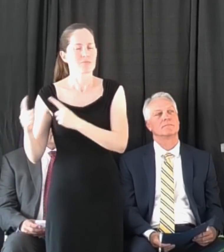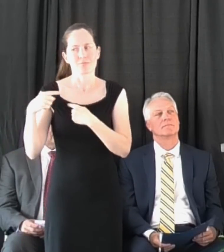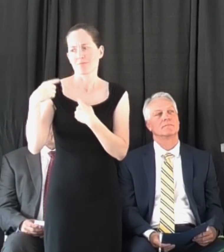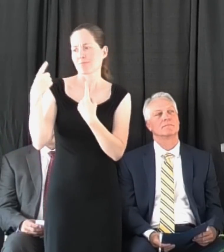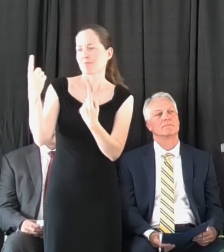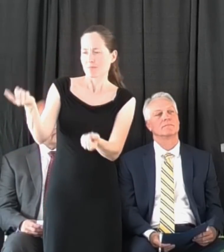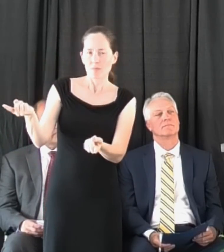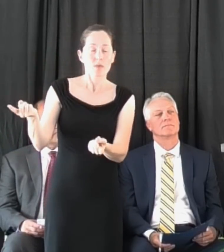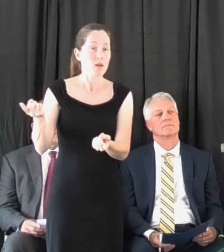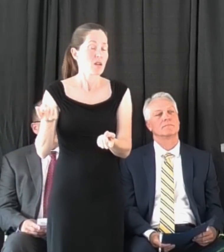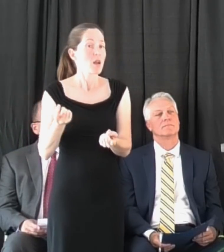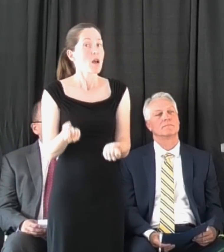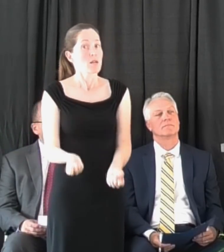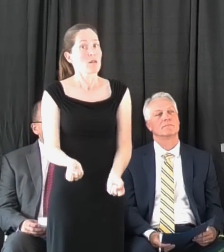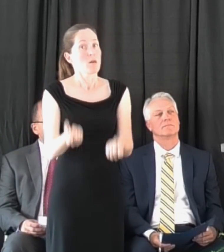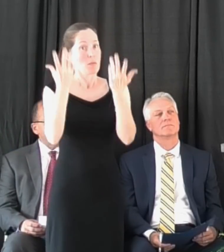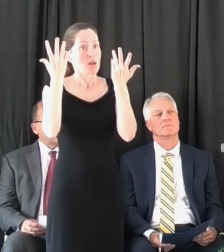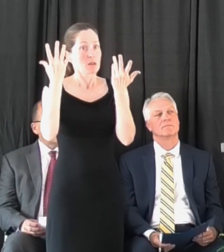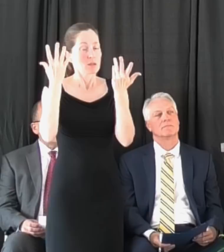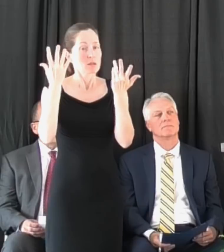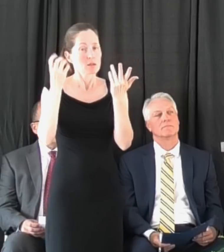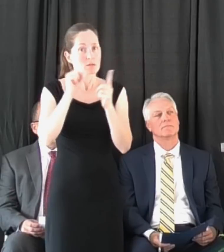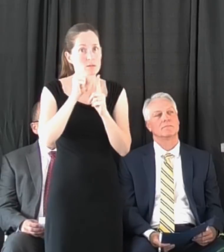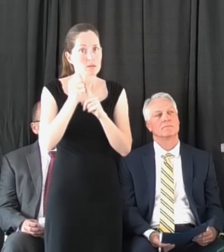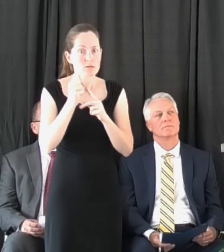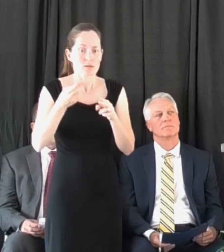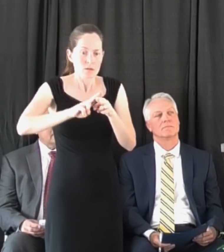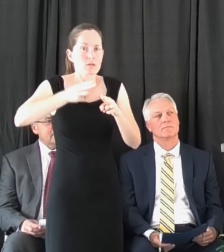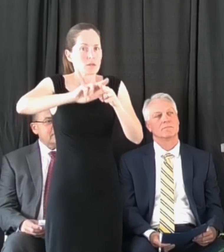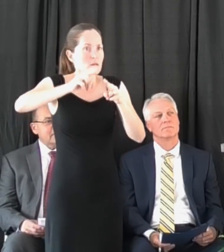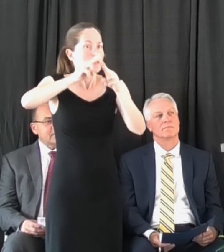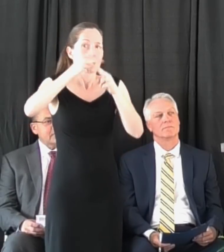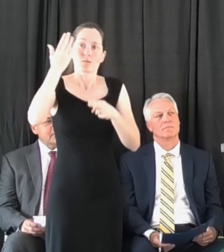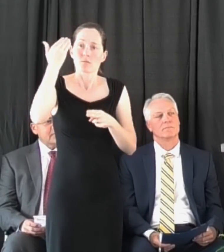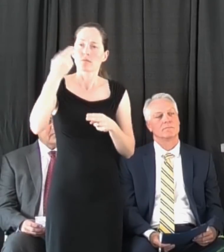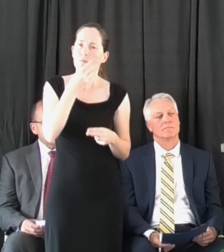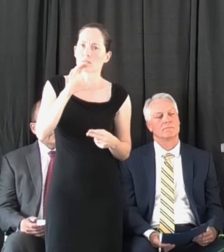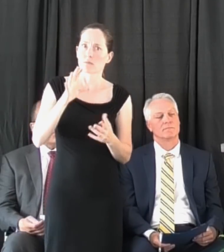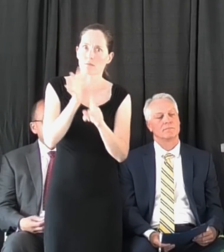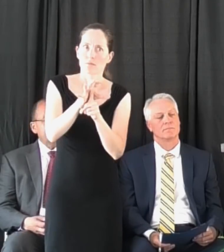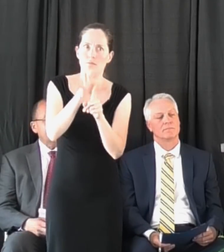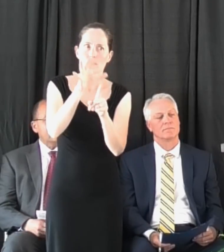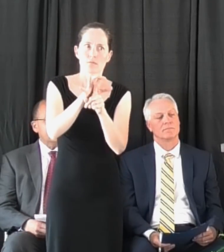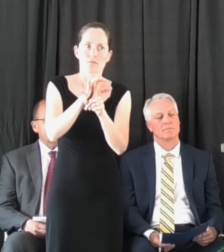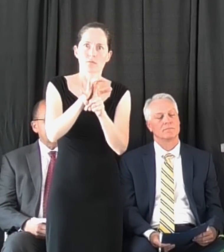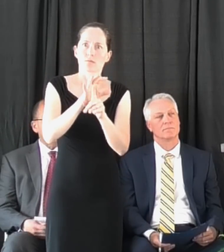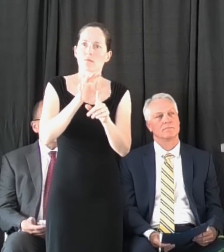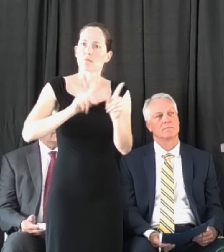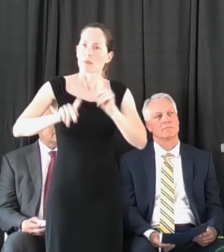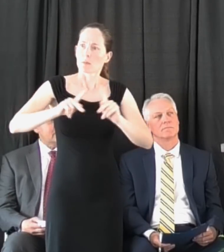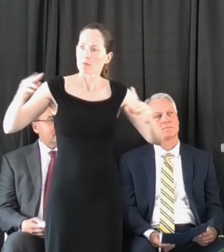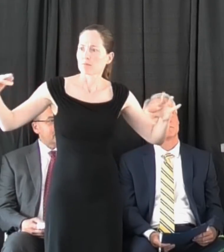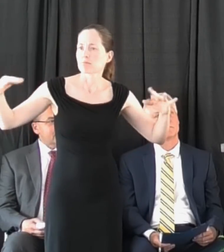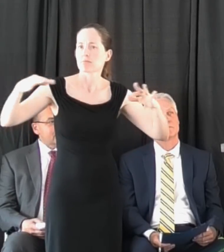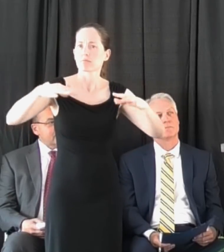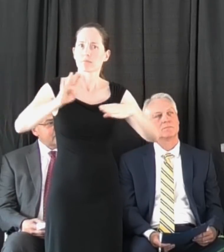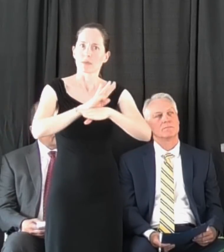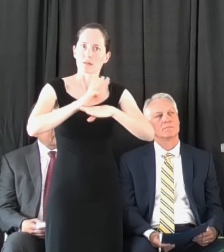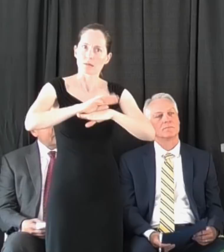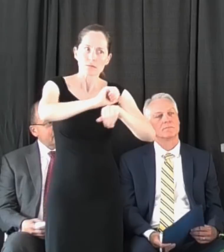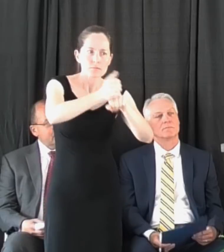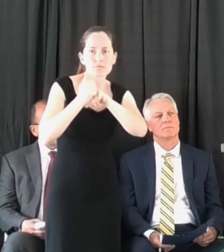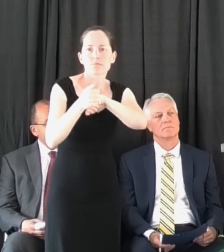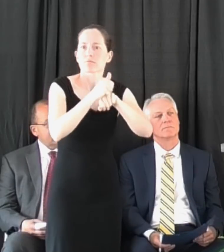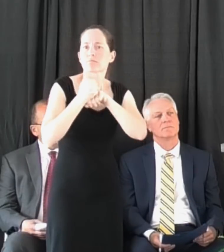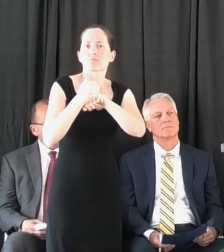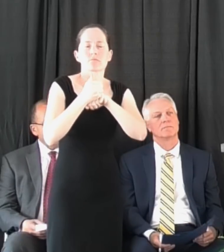our county has continued to grow. We're a popular place in which to live. The population increases, businesses come here,